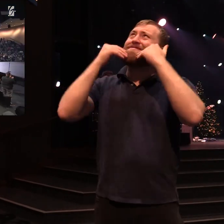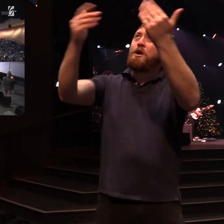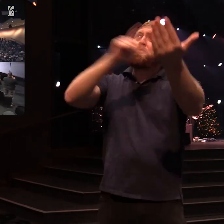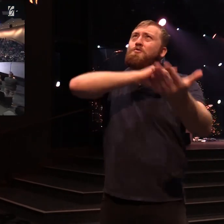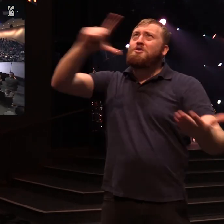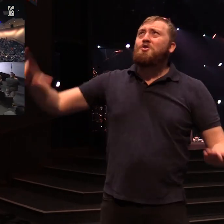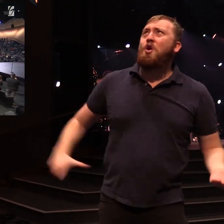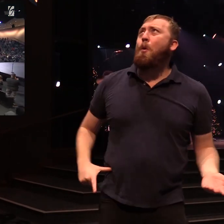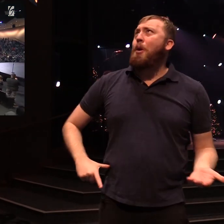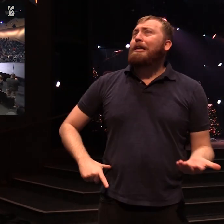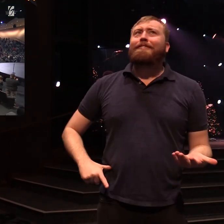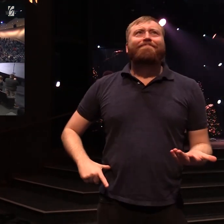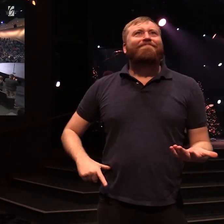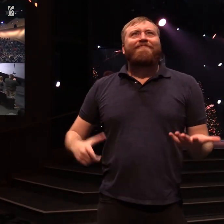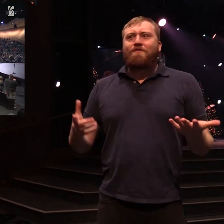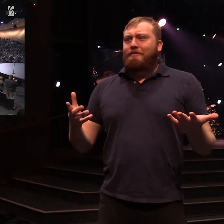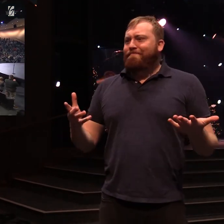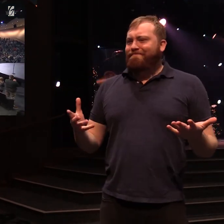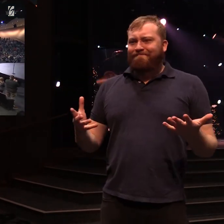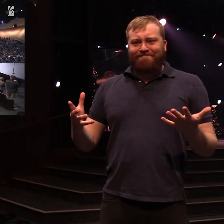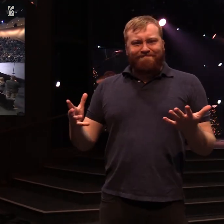for meeting us in this time of worship.